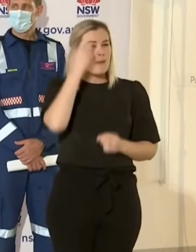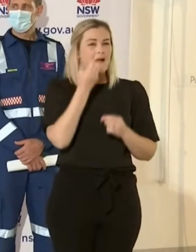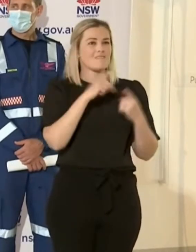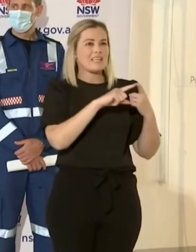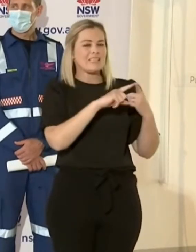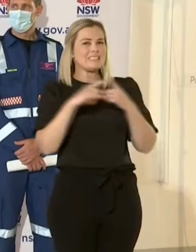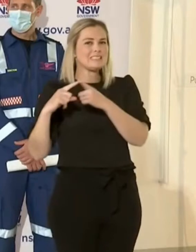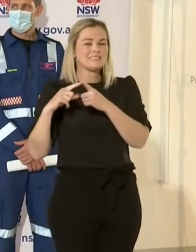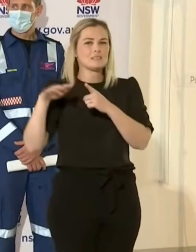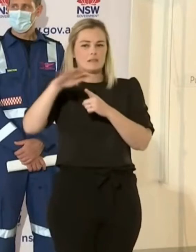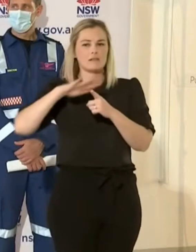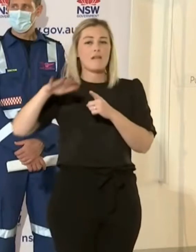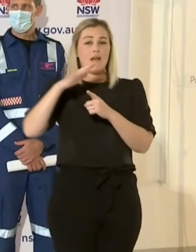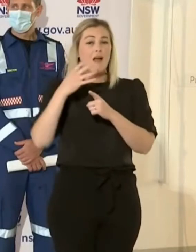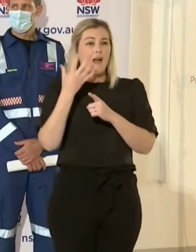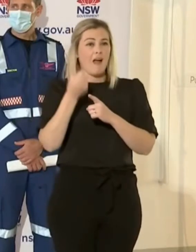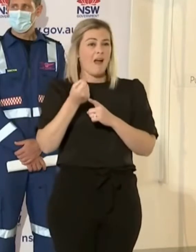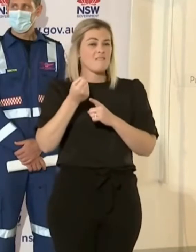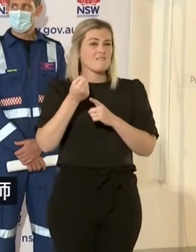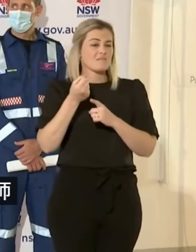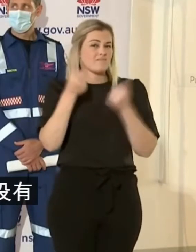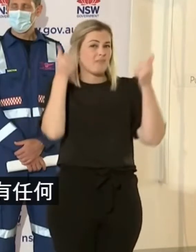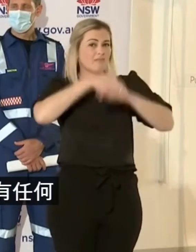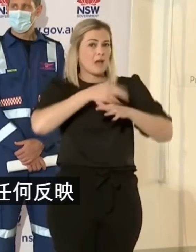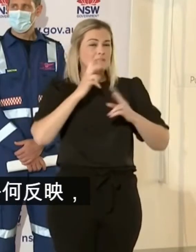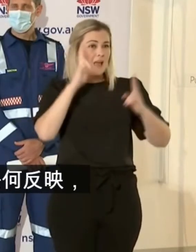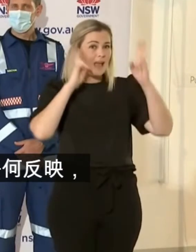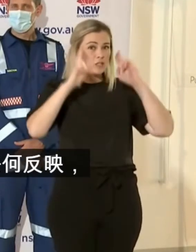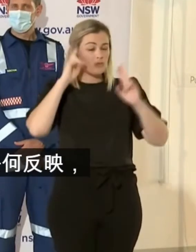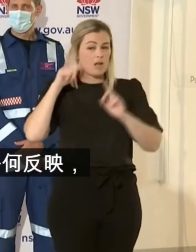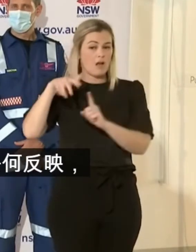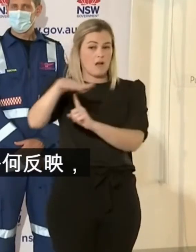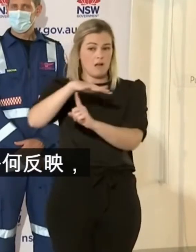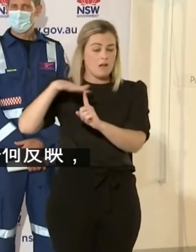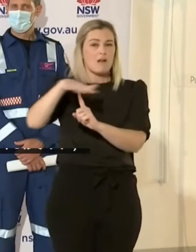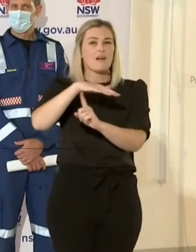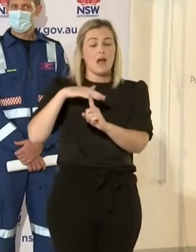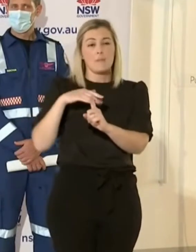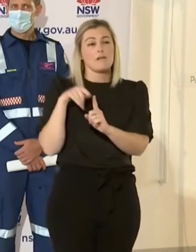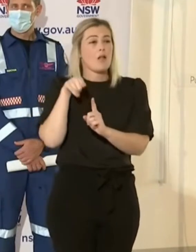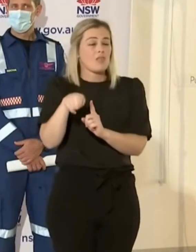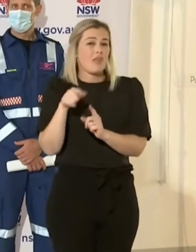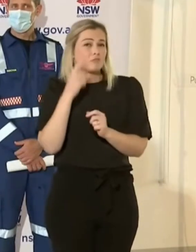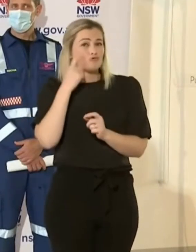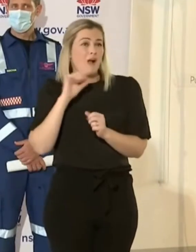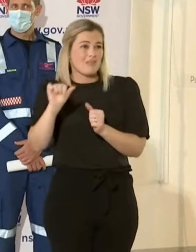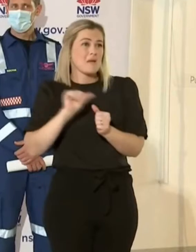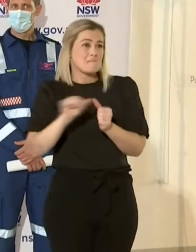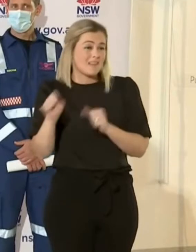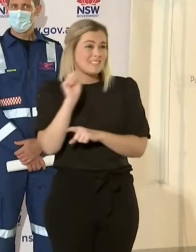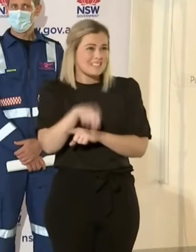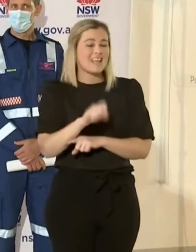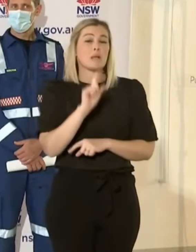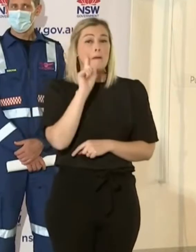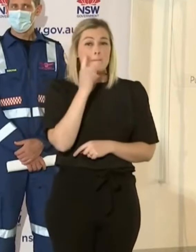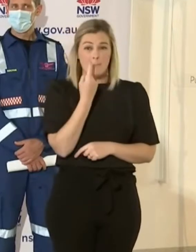particular hairdressers that is very well known. And look, no reflection on the hairdressers because they were doing their best, but a lot of cases came